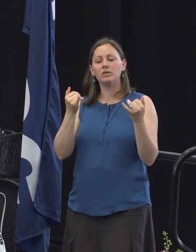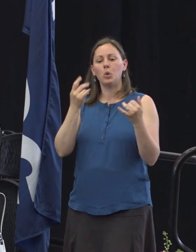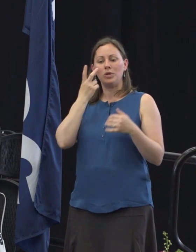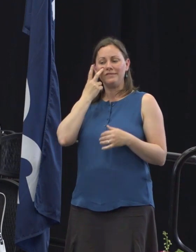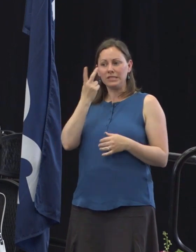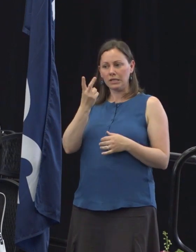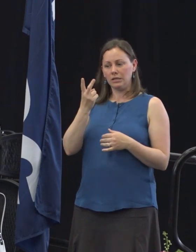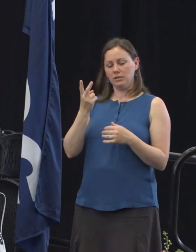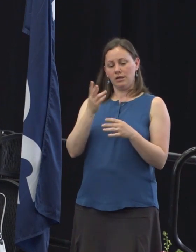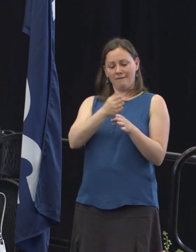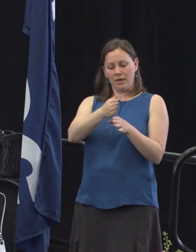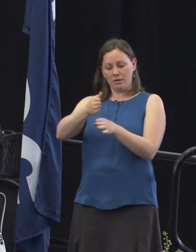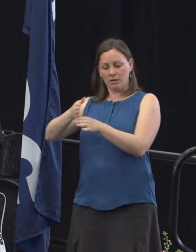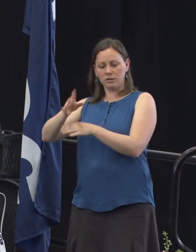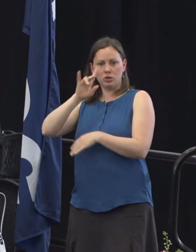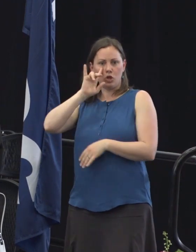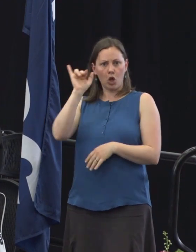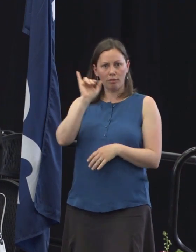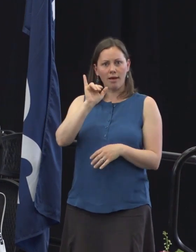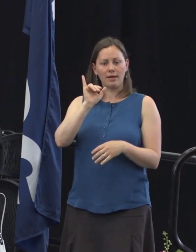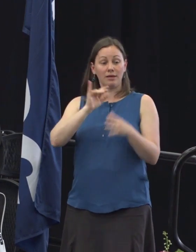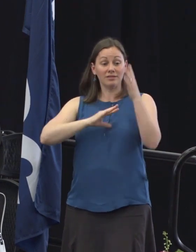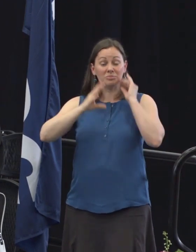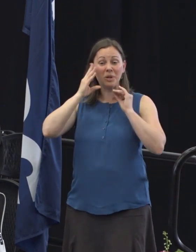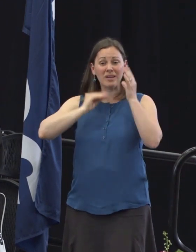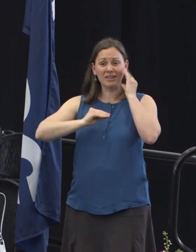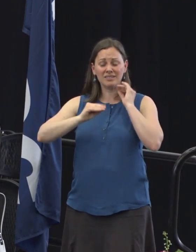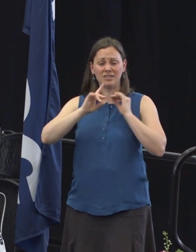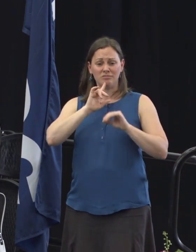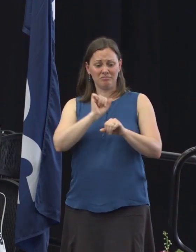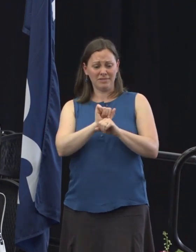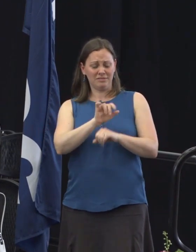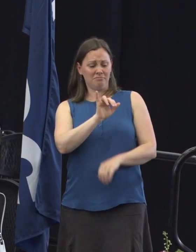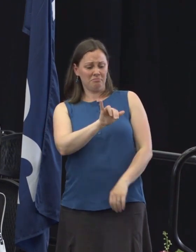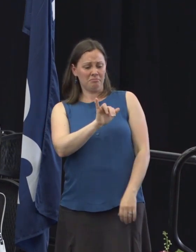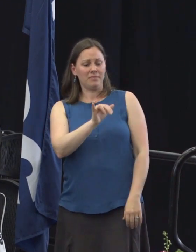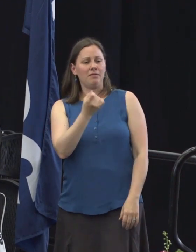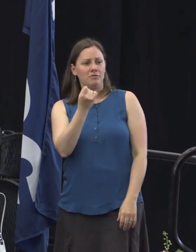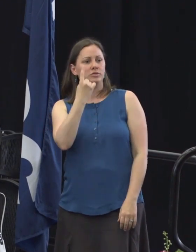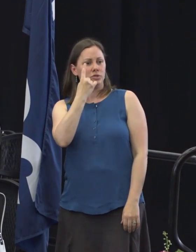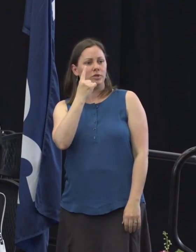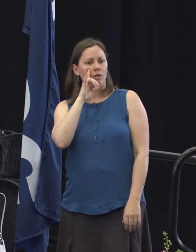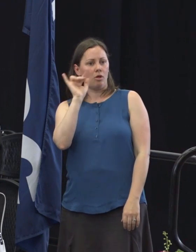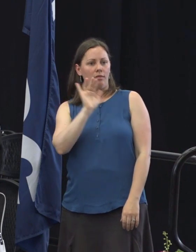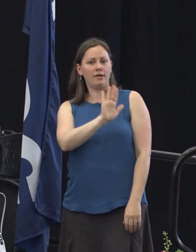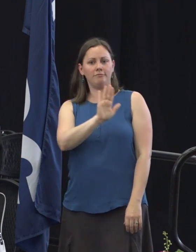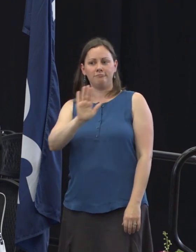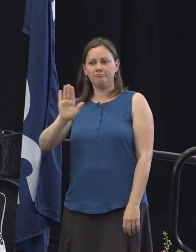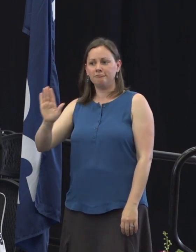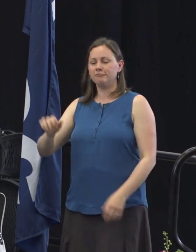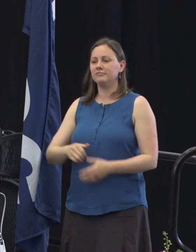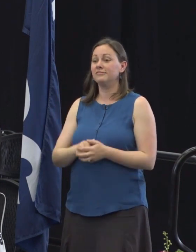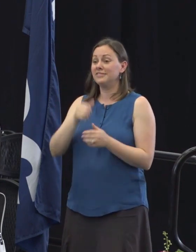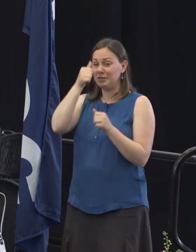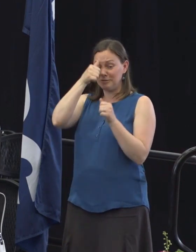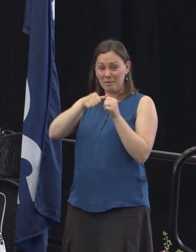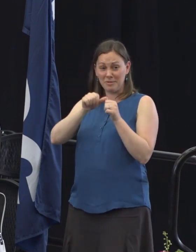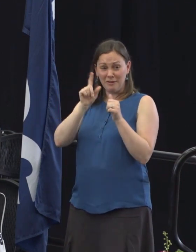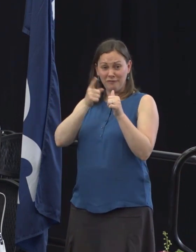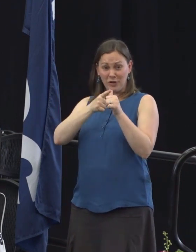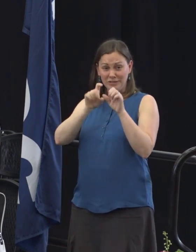our fields through experiential learning. Remember first semester? Oh boy, do we remember first